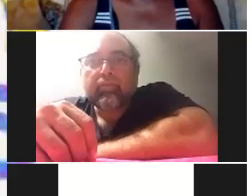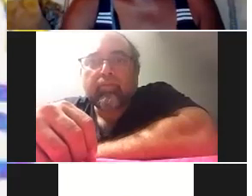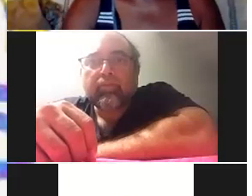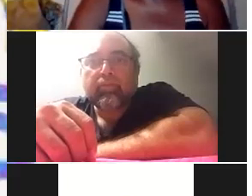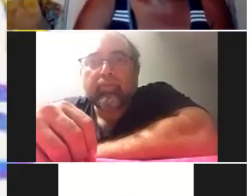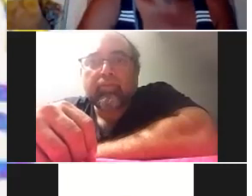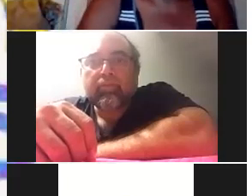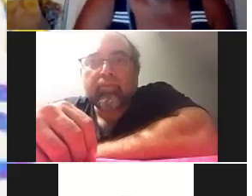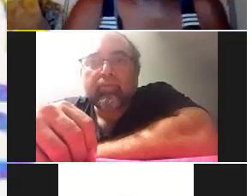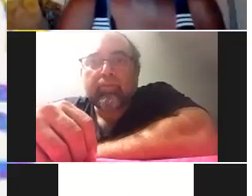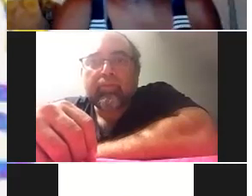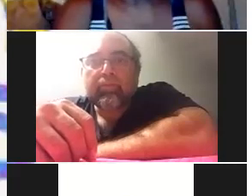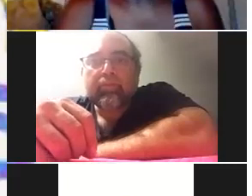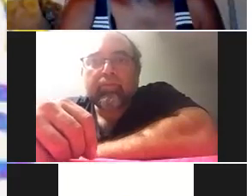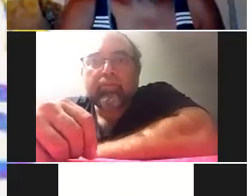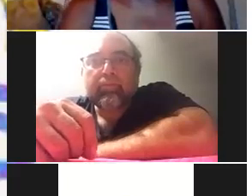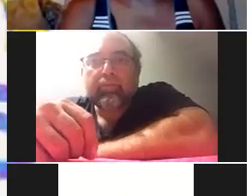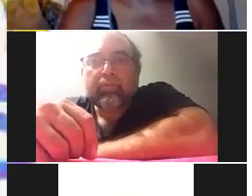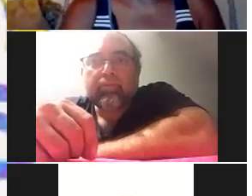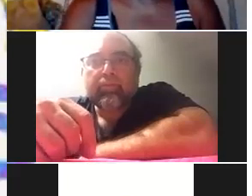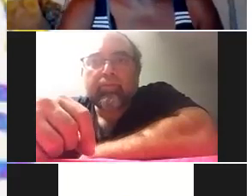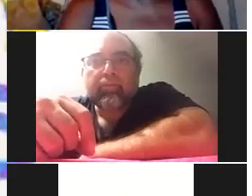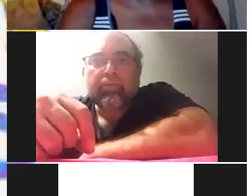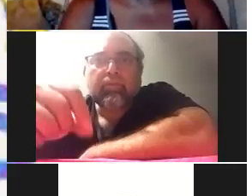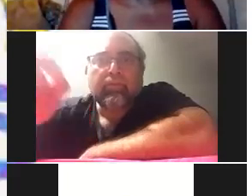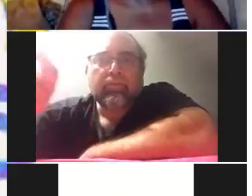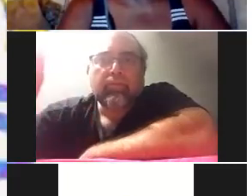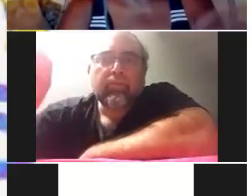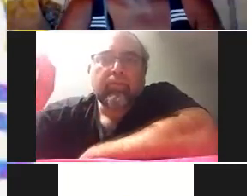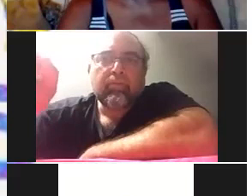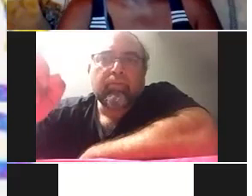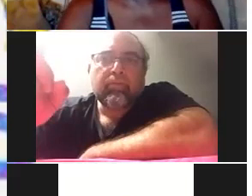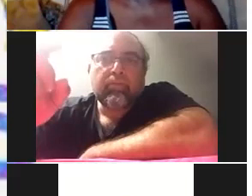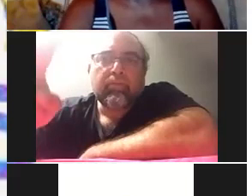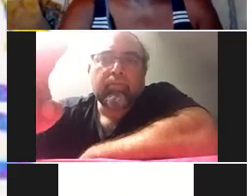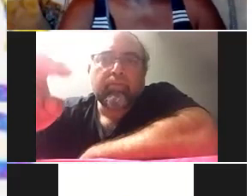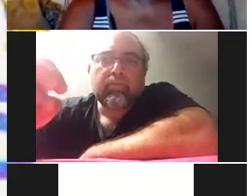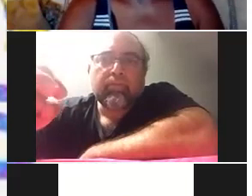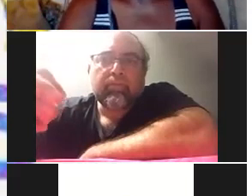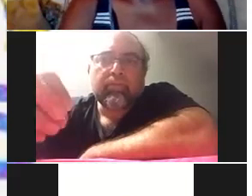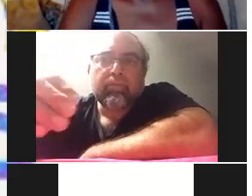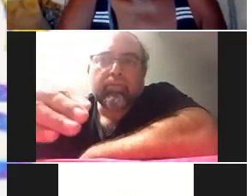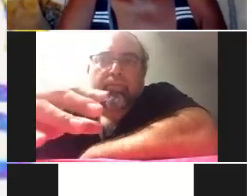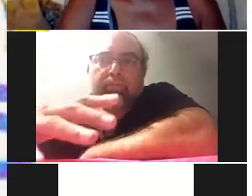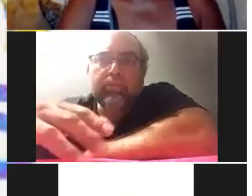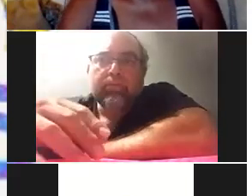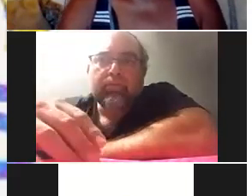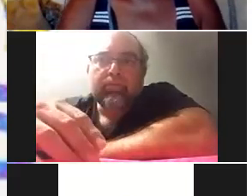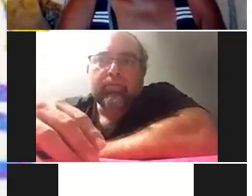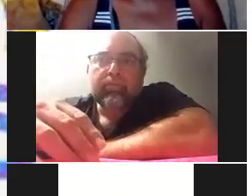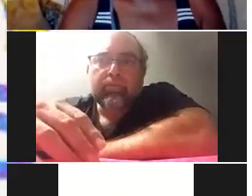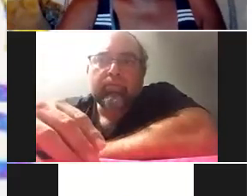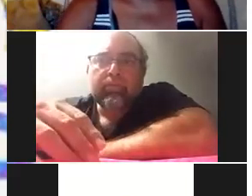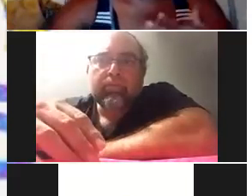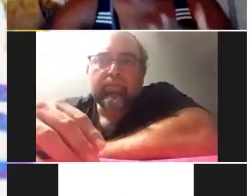Okay, so we're gonna start with 1 through 10, well, 0 through 10. And